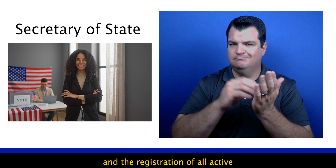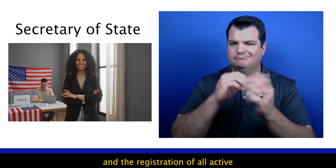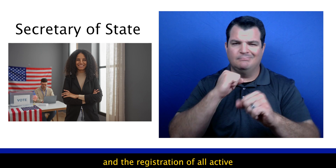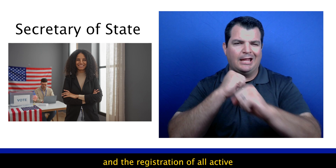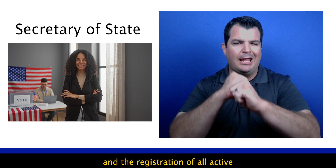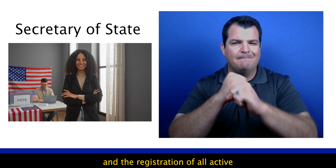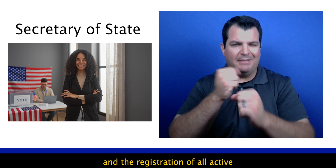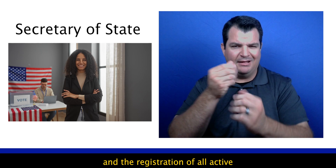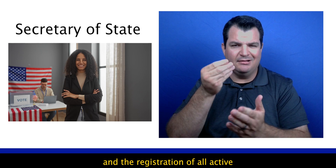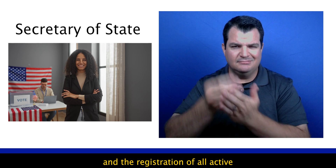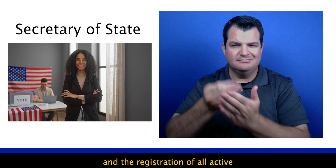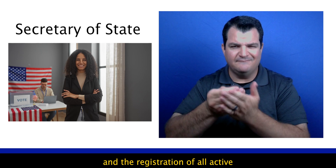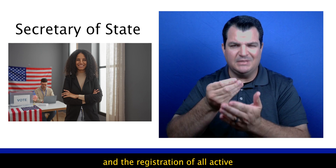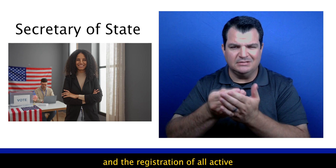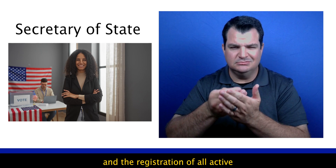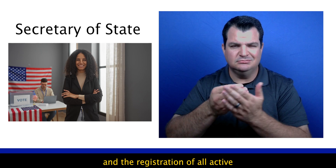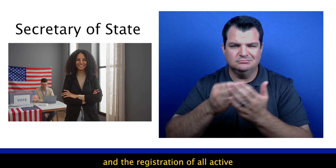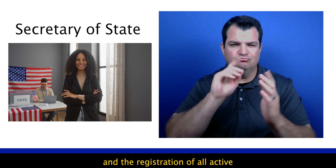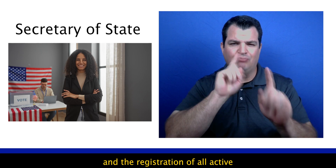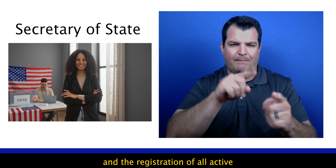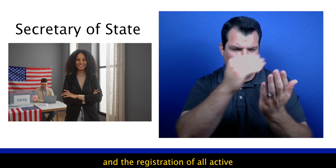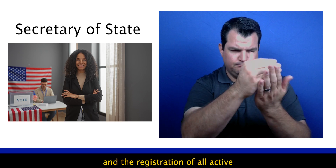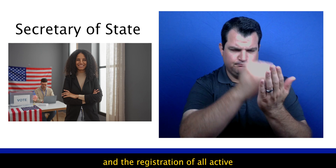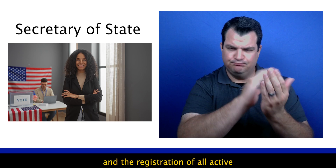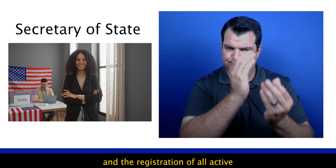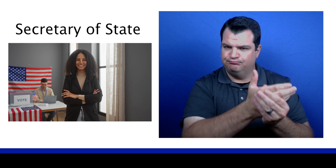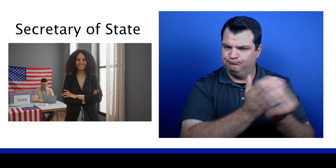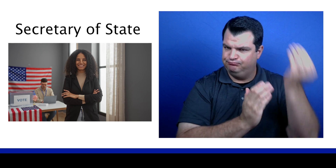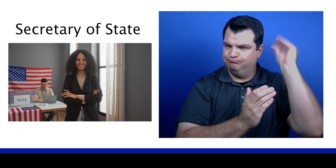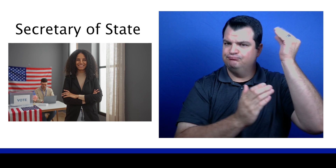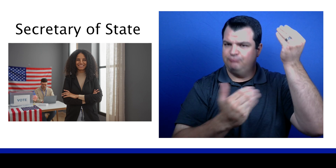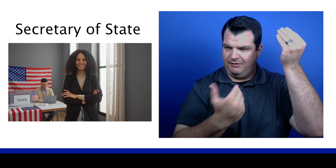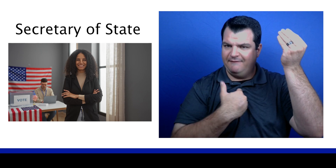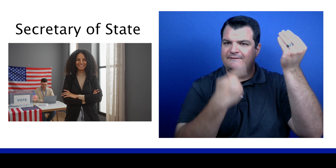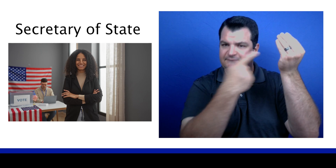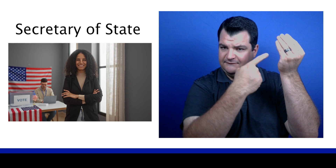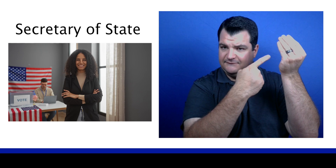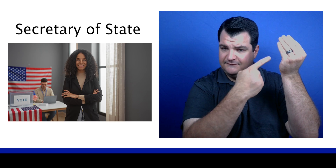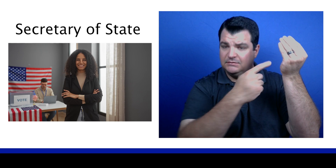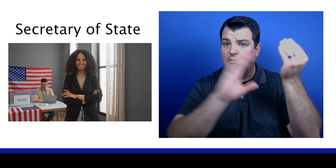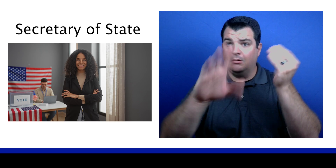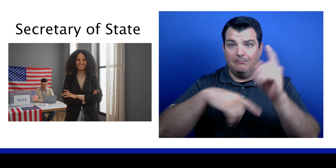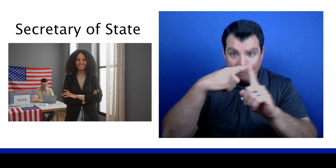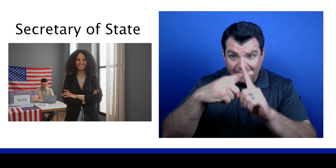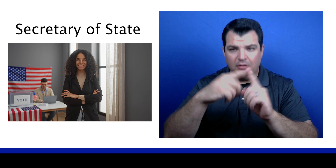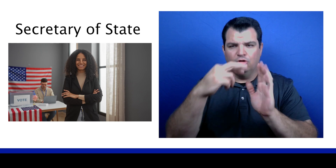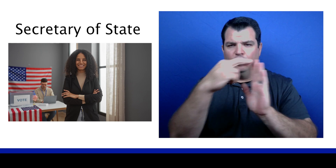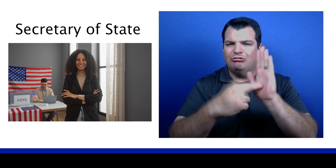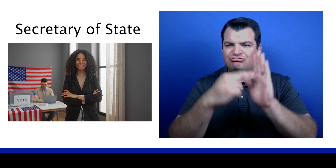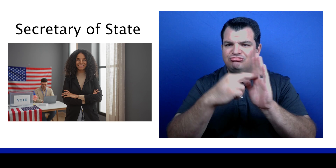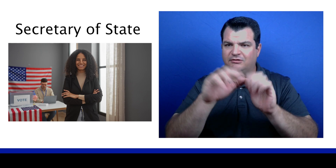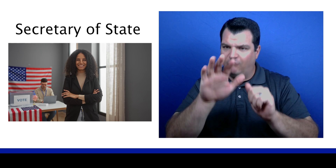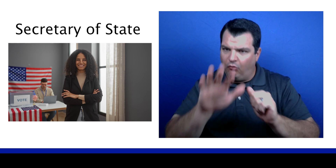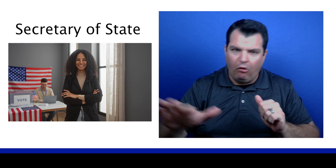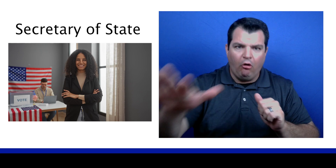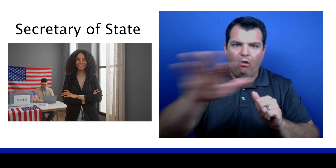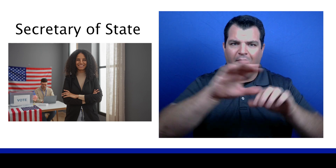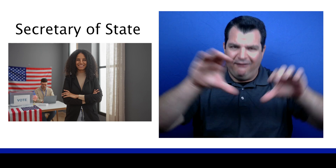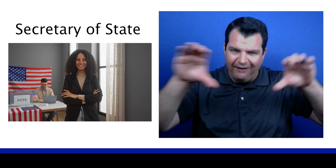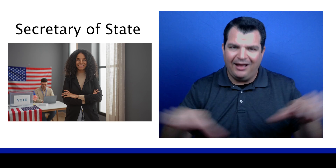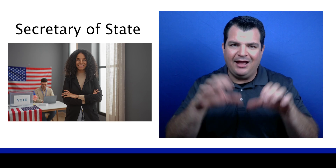the registration of all active professional political lobbyists.